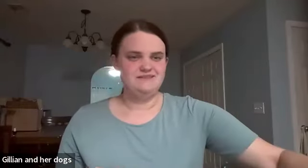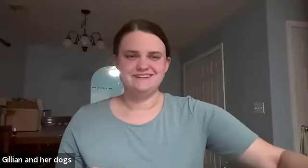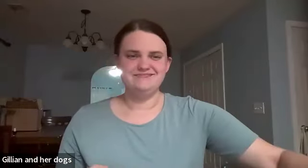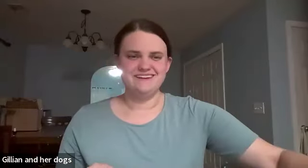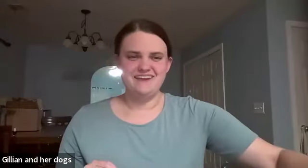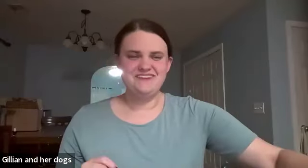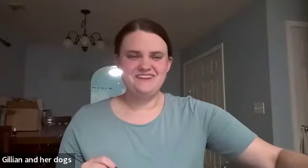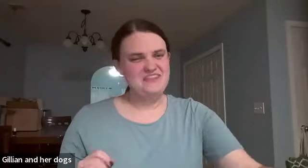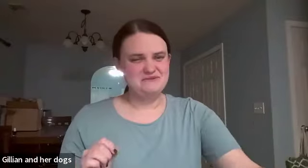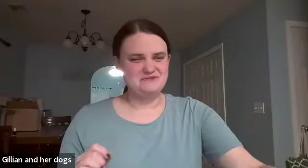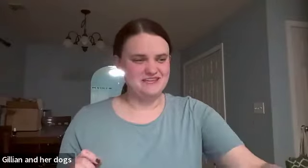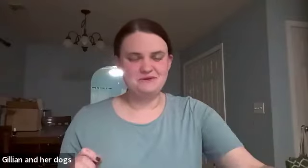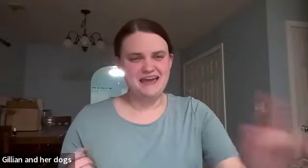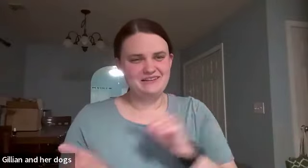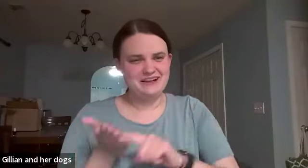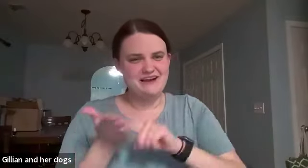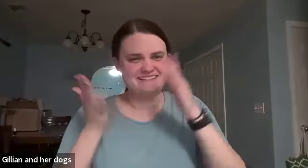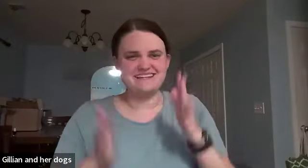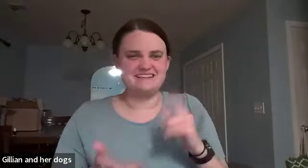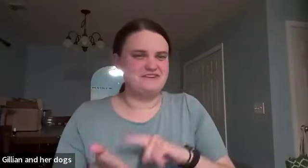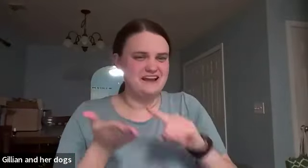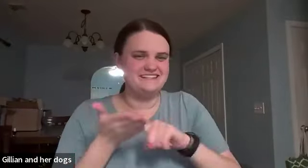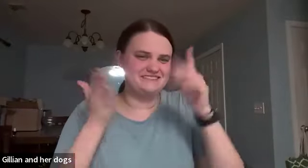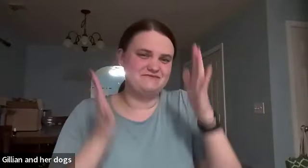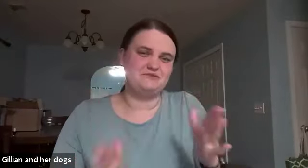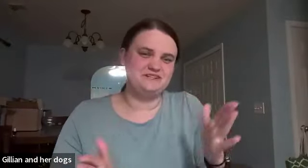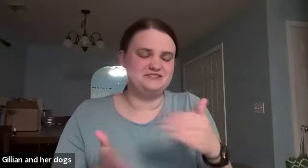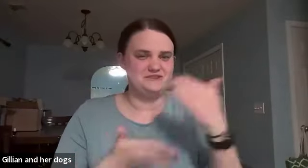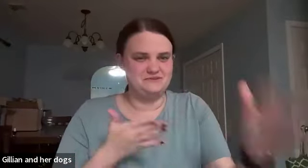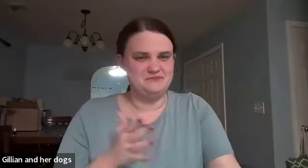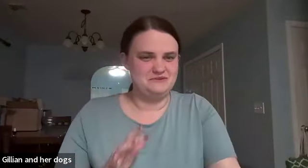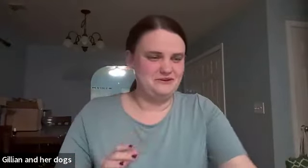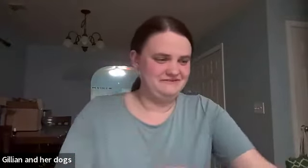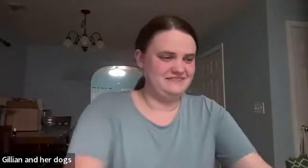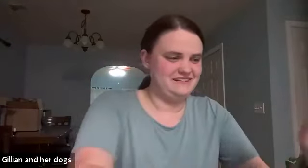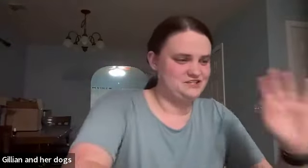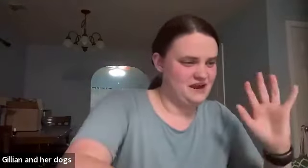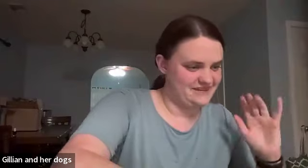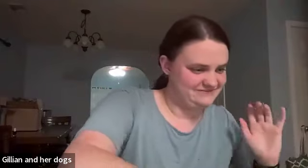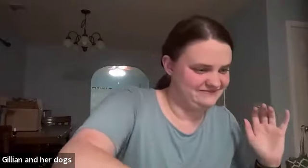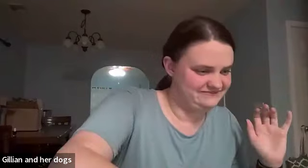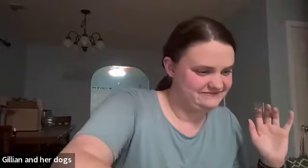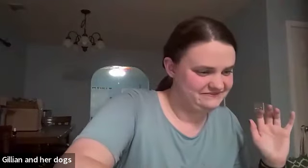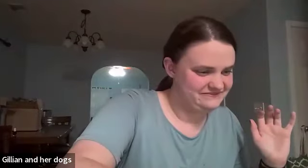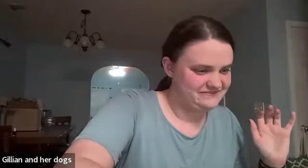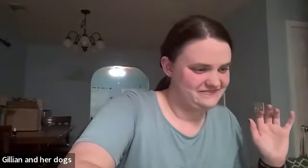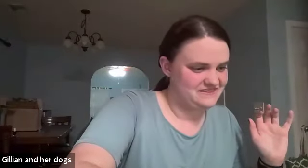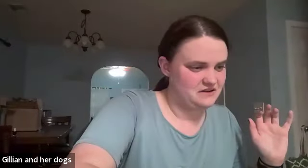Oh, that's a good one. I've not had that one before. That's why I had to look at how I signed it because I've never had to do the sign for research in front of people before and describe it.